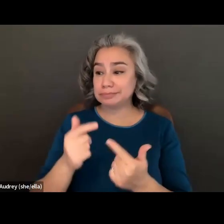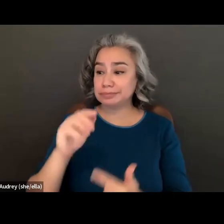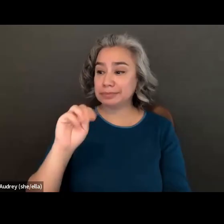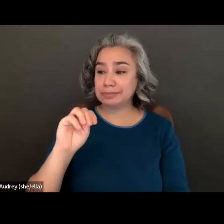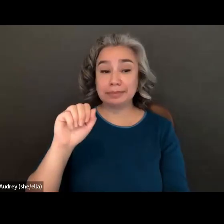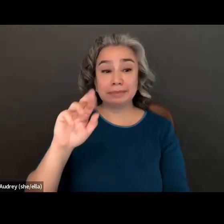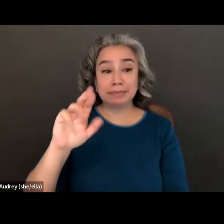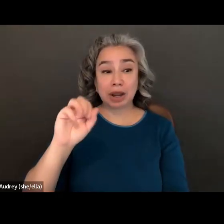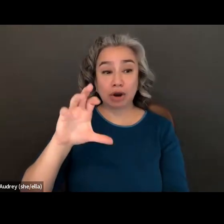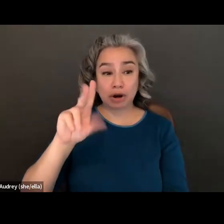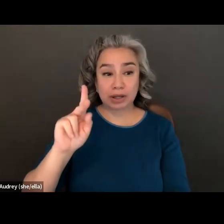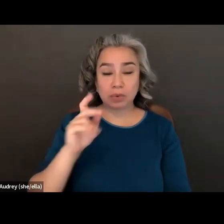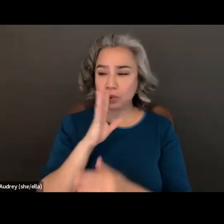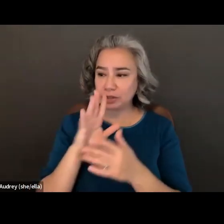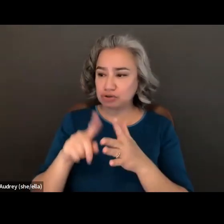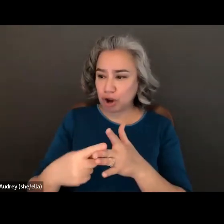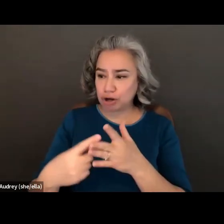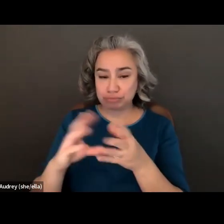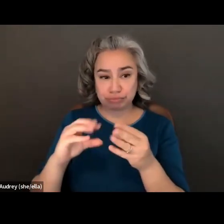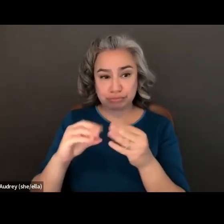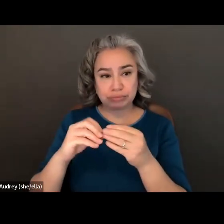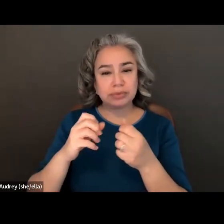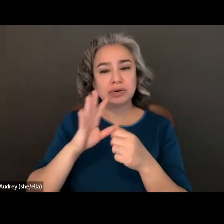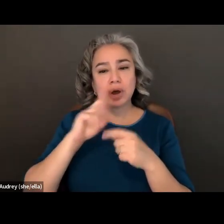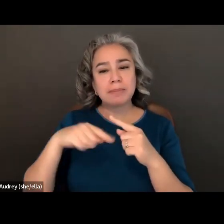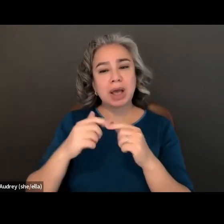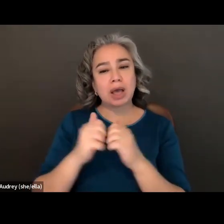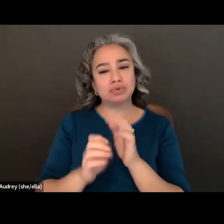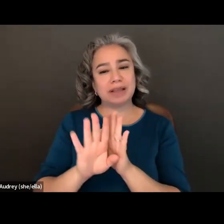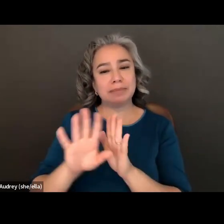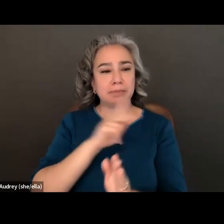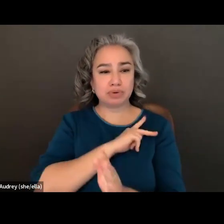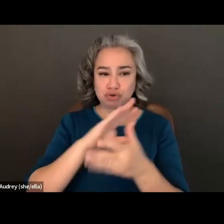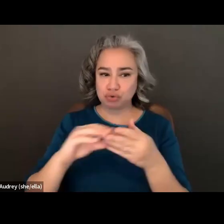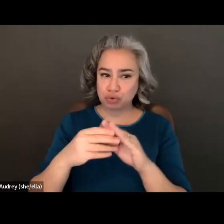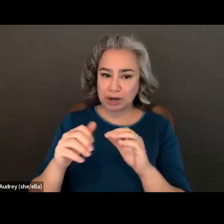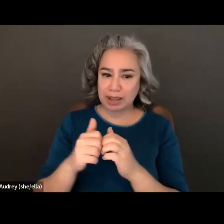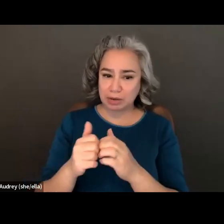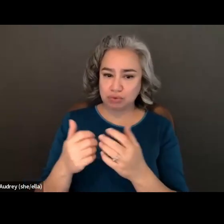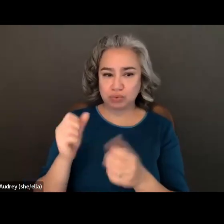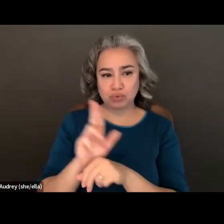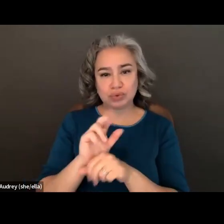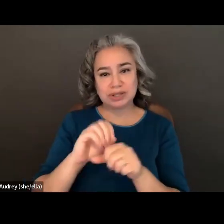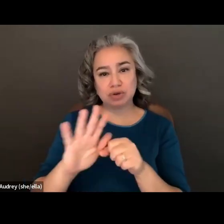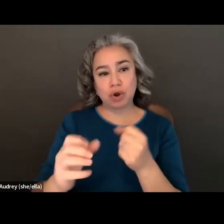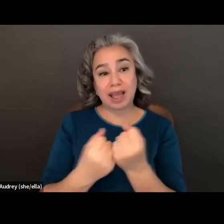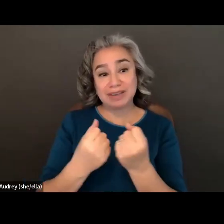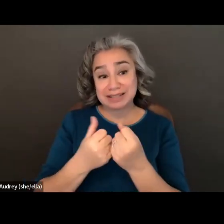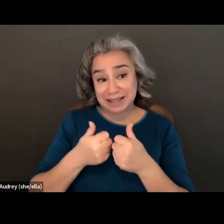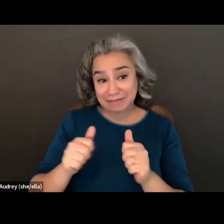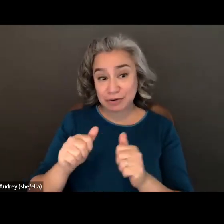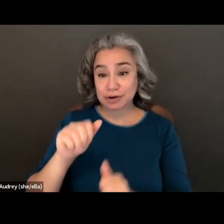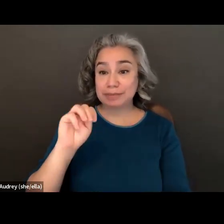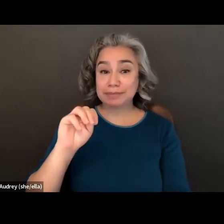us off by talking about how to develop your personal story to use in your advocacy efforts. Merrick.